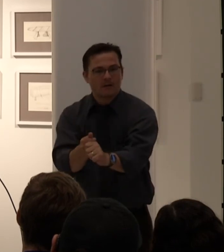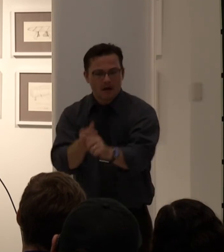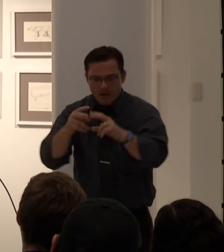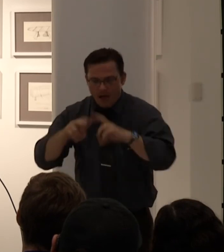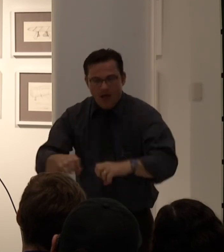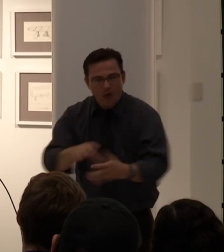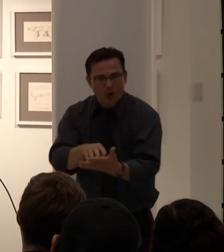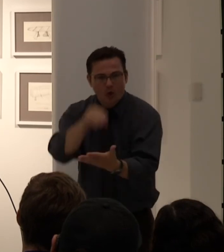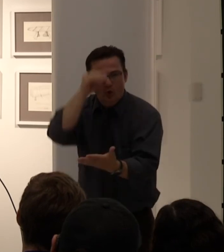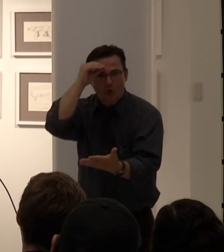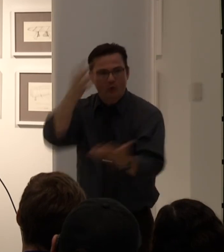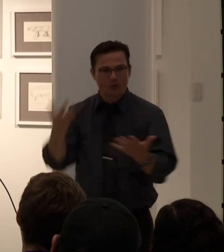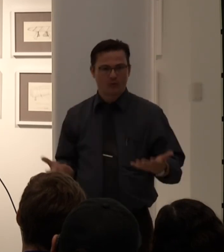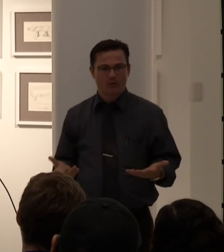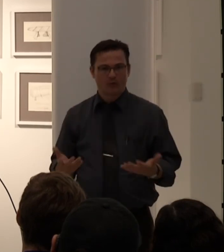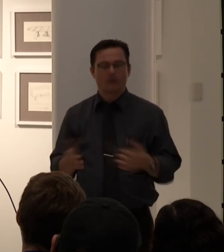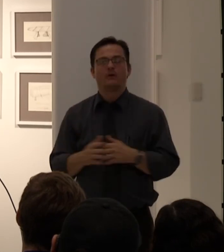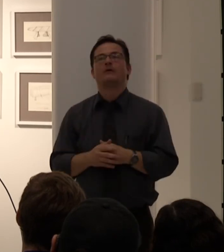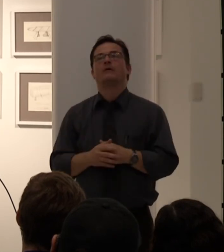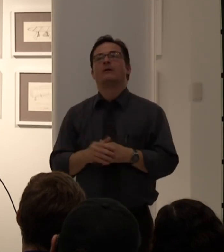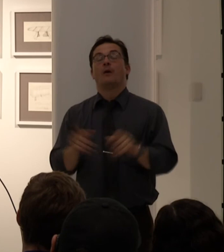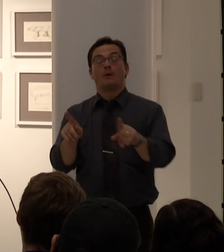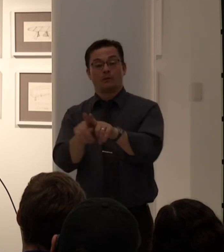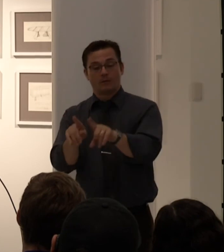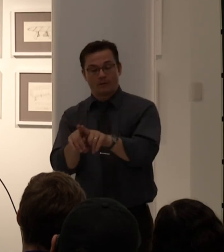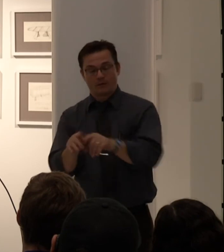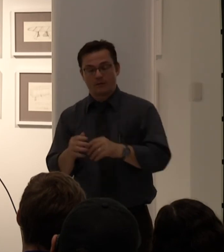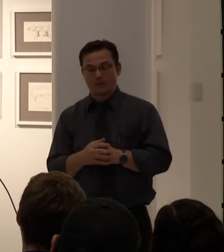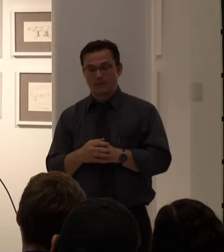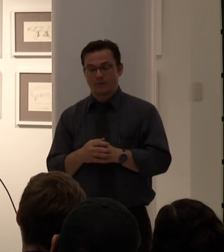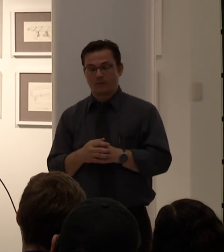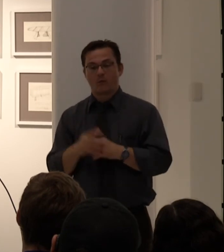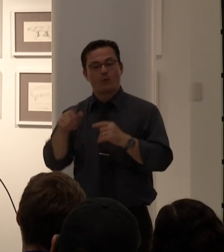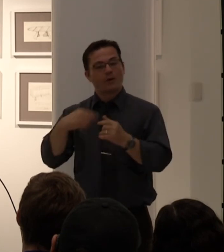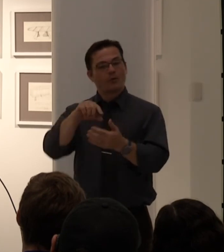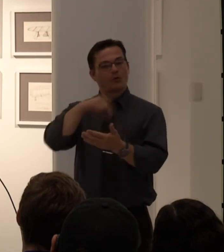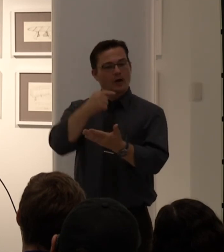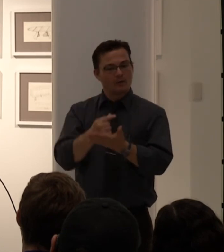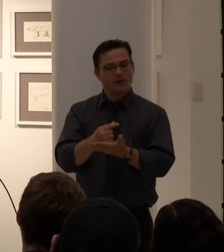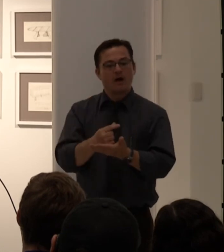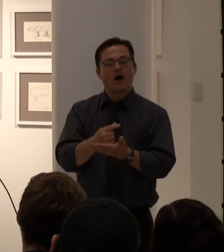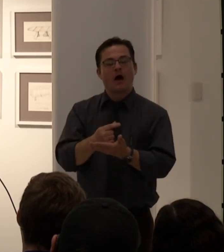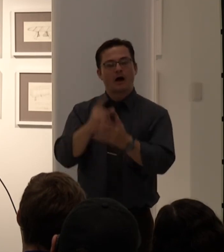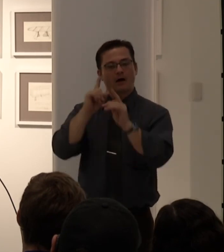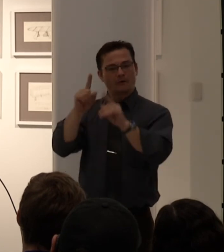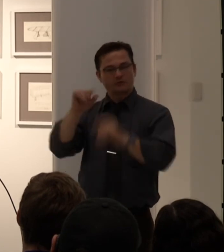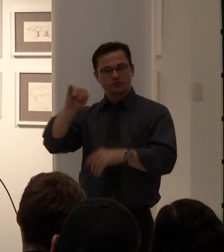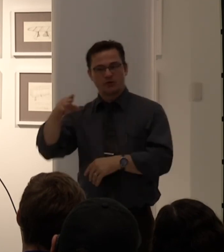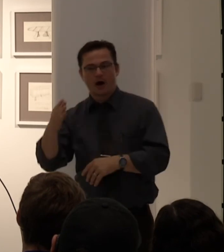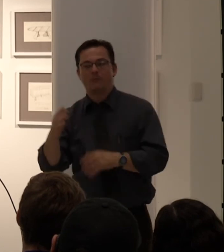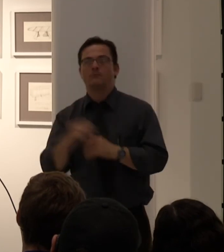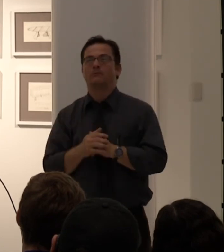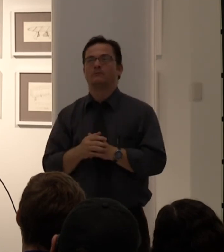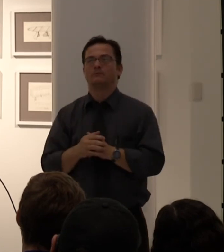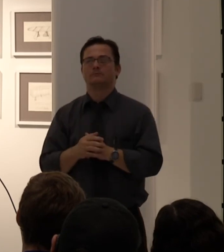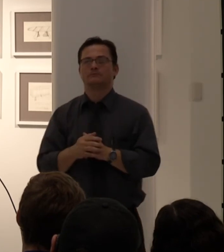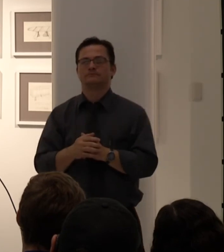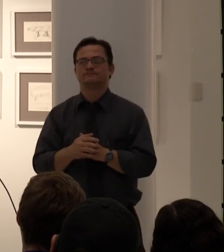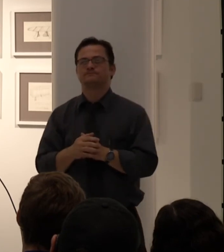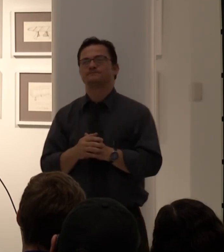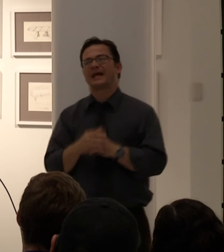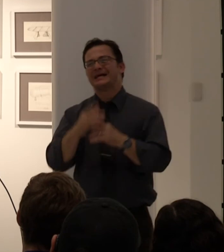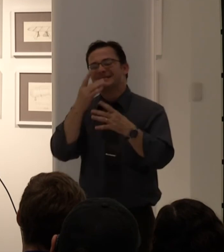learn. The other thing is that when you graduate and are going for a job, it's